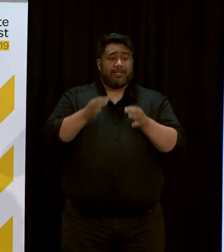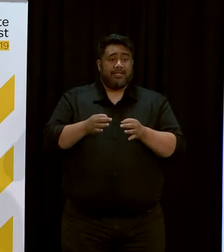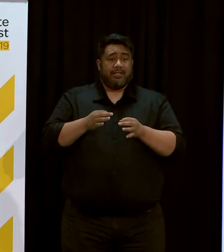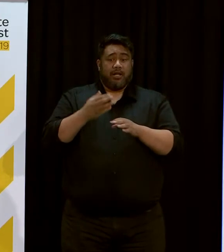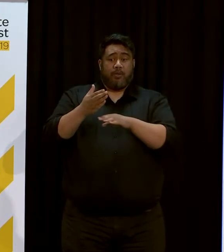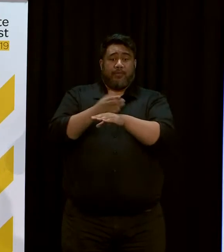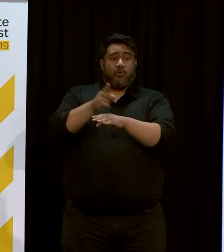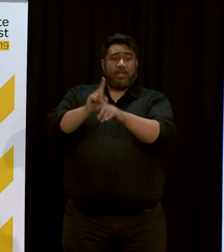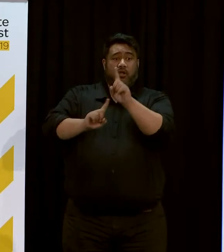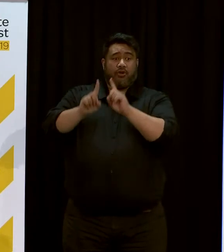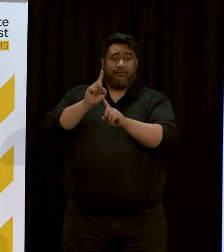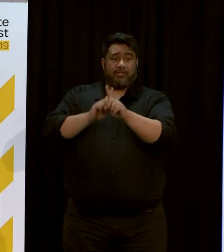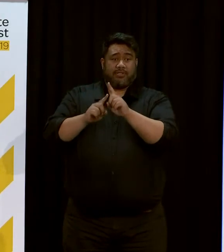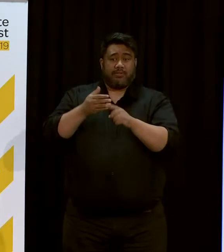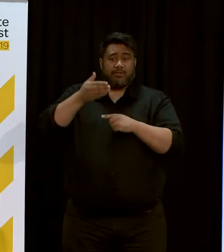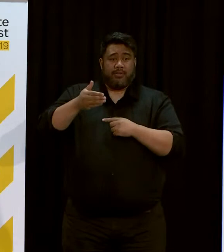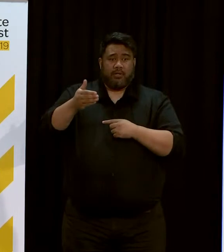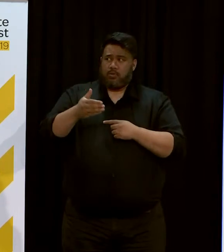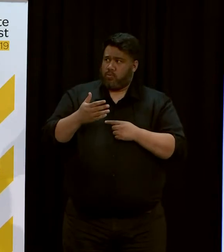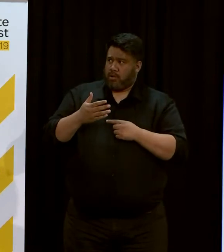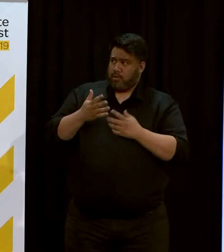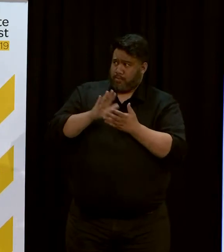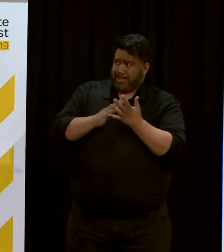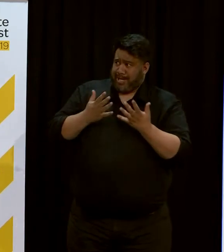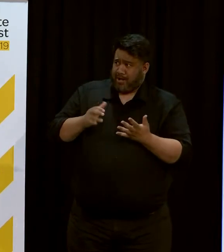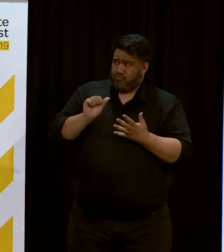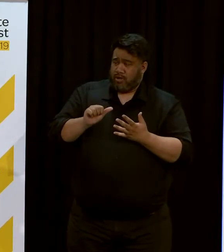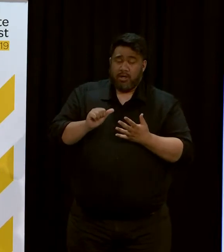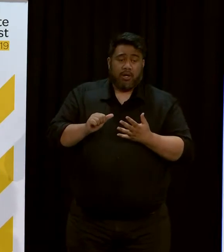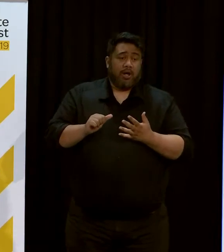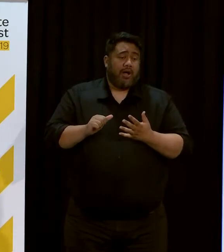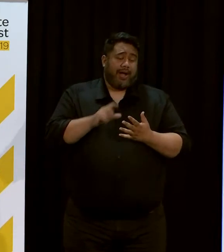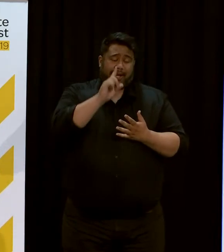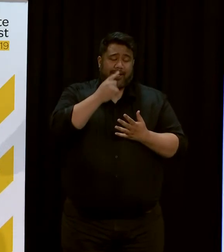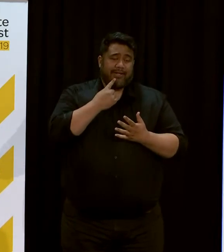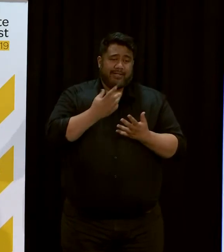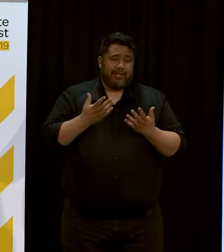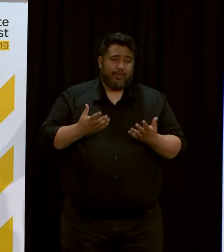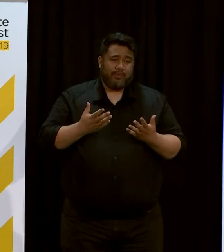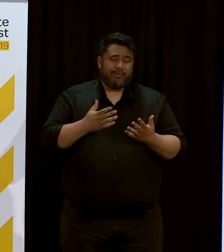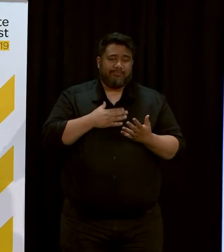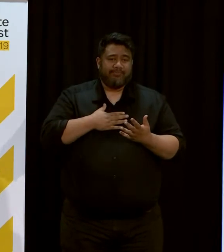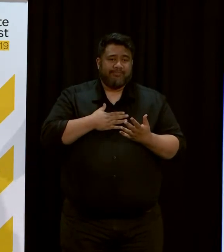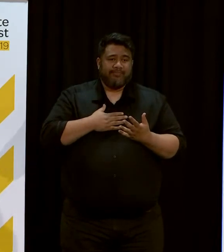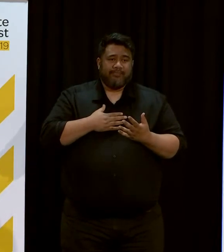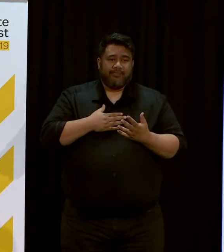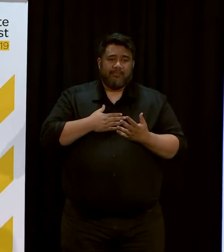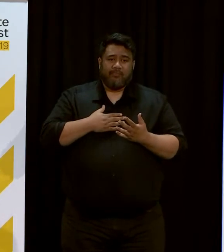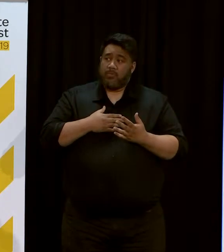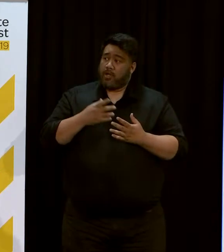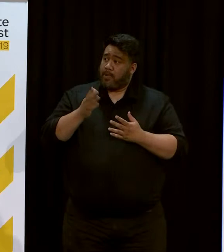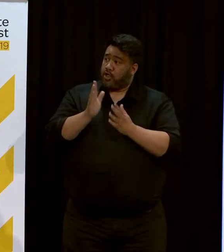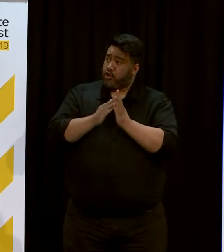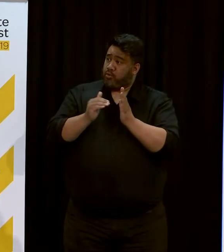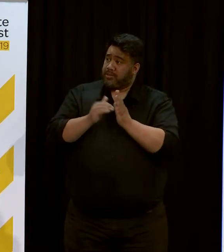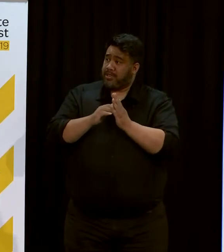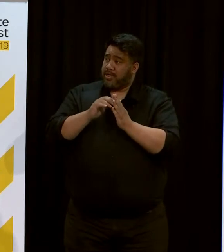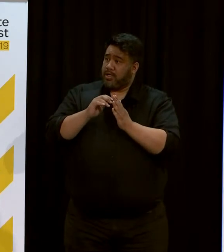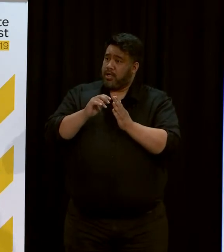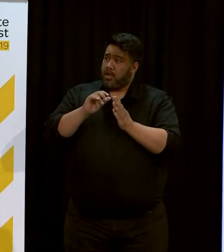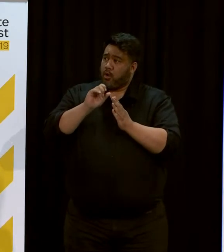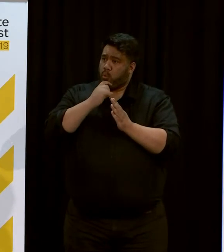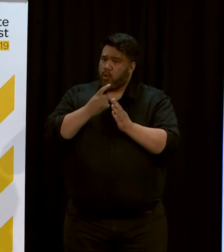COP26. So I'm not in a position to give you a date at this stage. Expect New Zealand to up its targets,